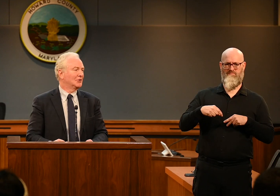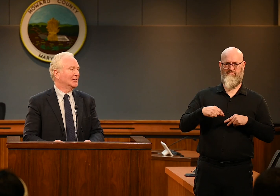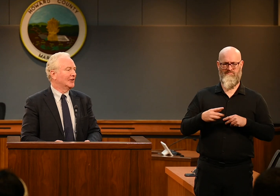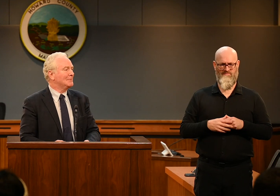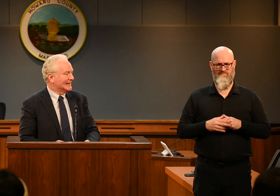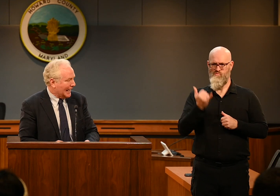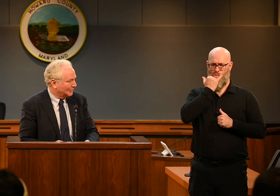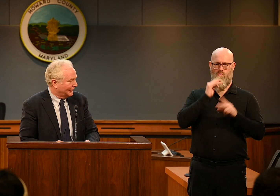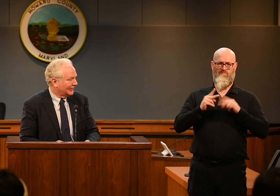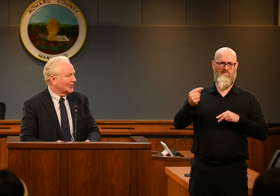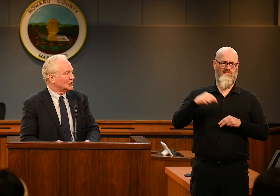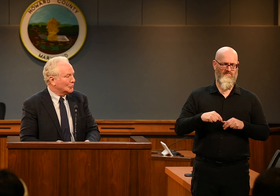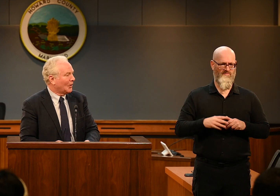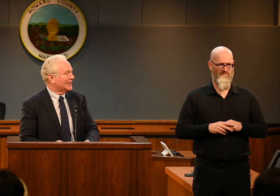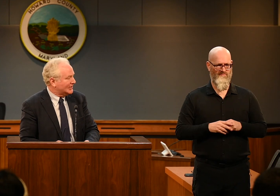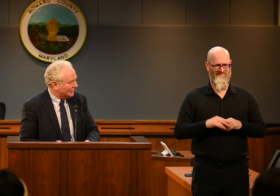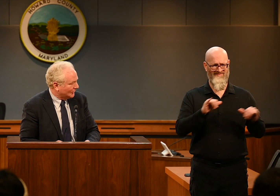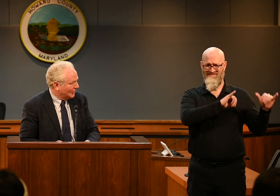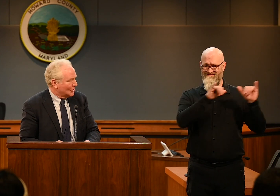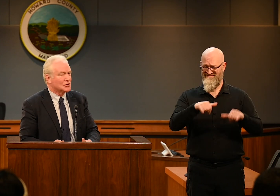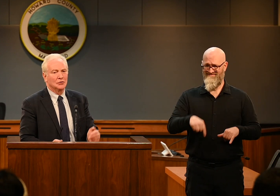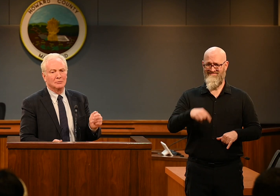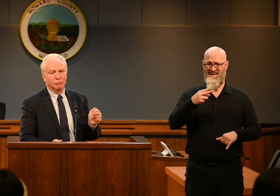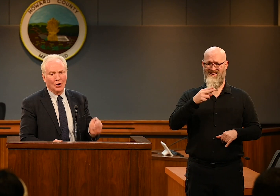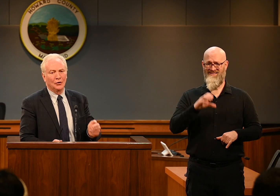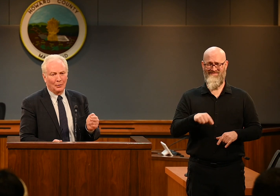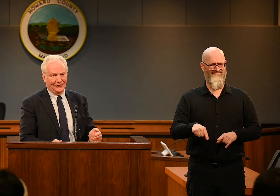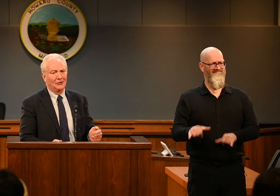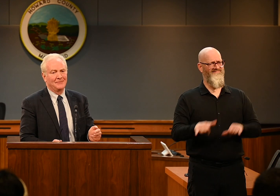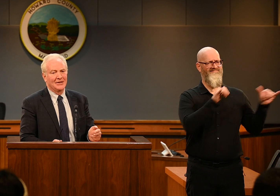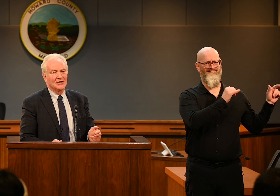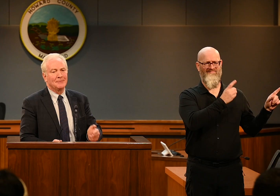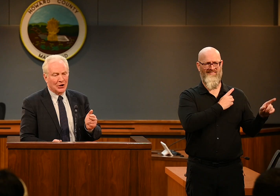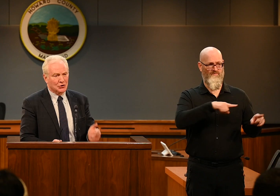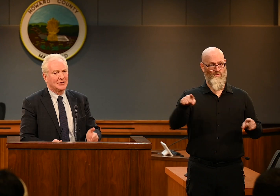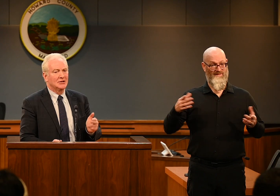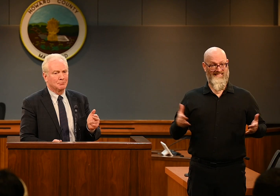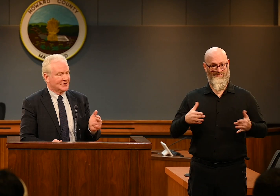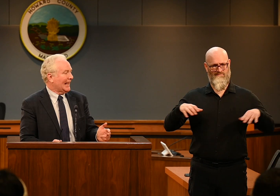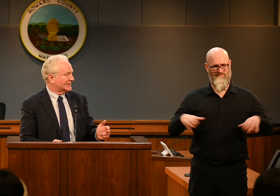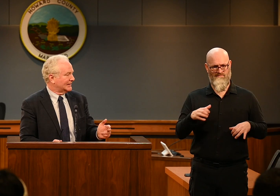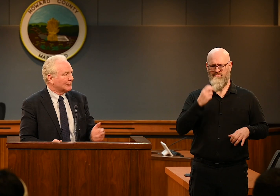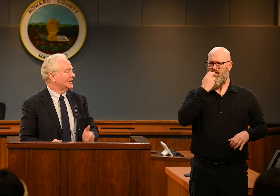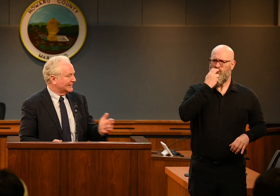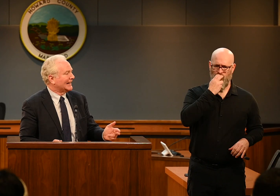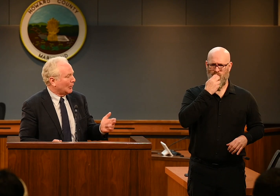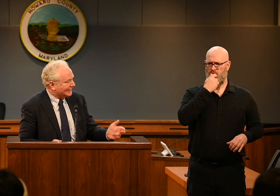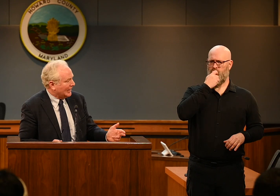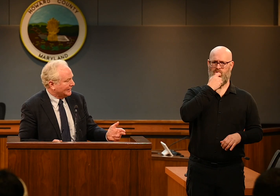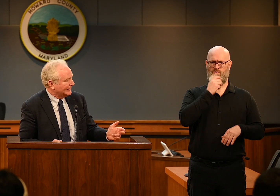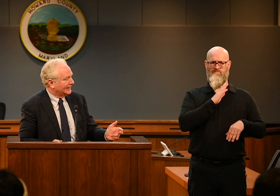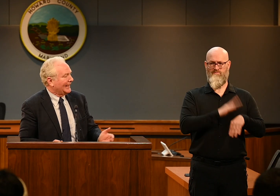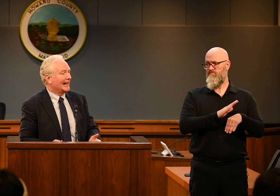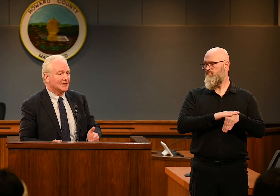the people of Minneapolis, you are here to blow the whistle to make sure that you protect everything that